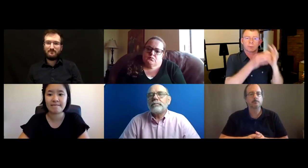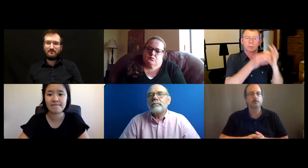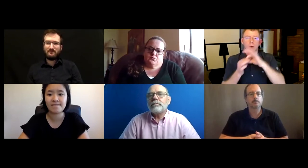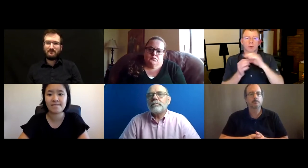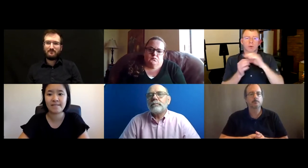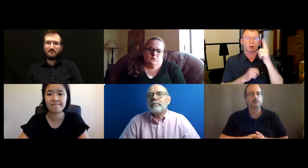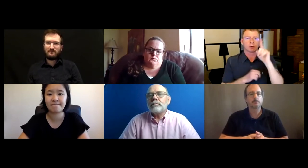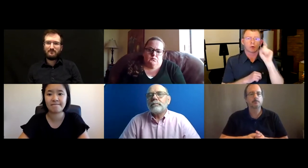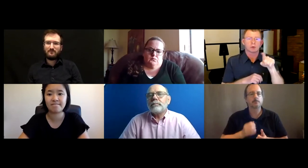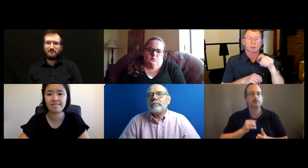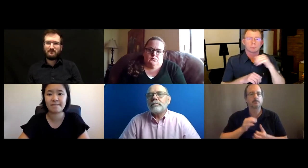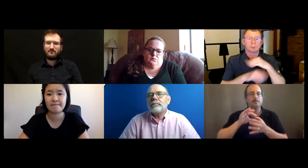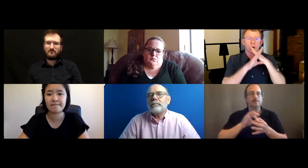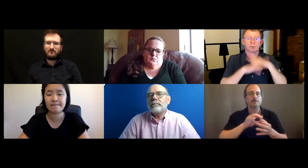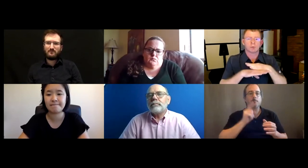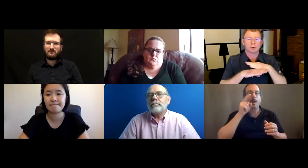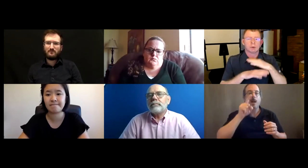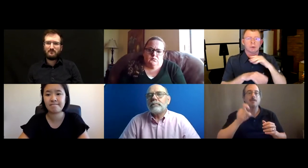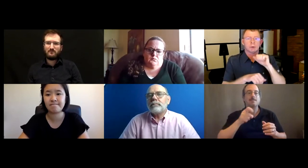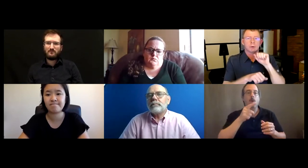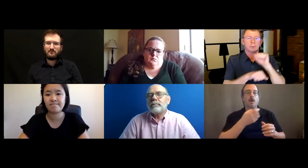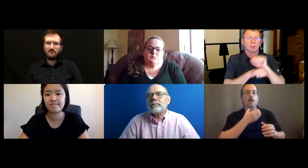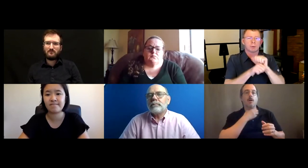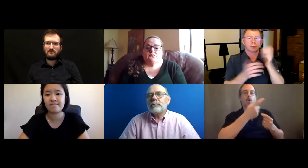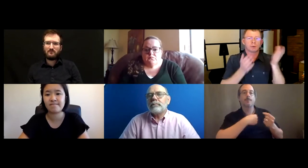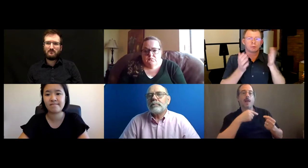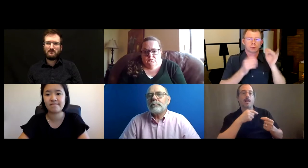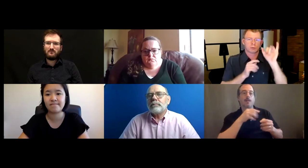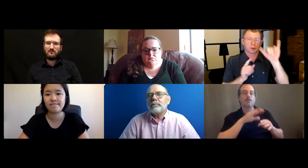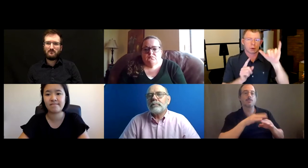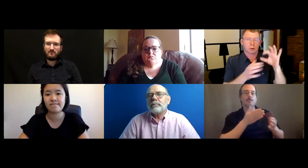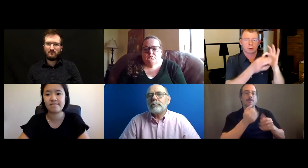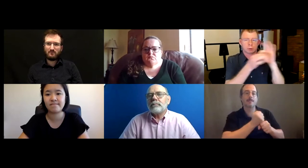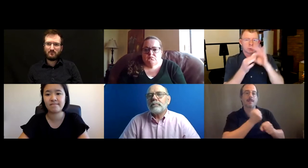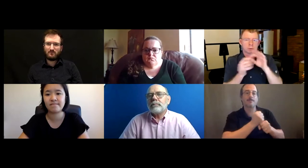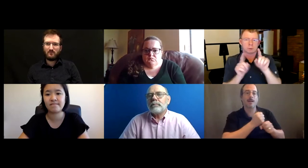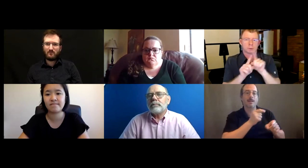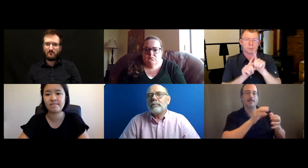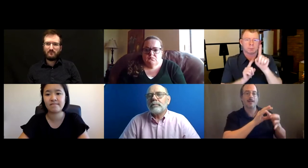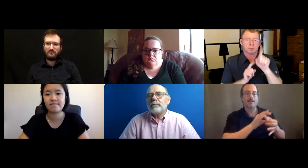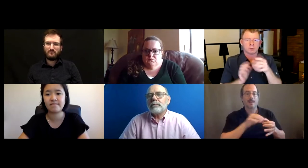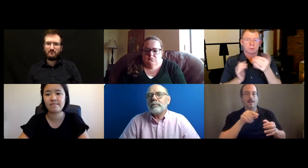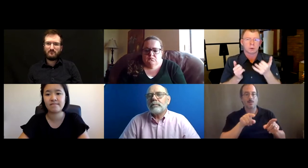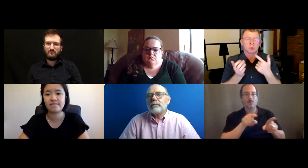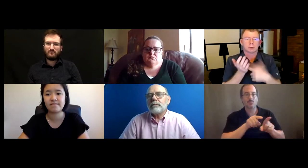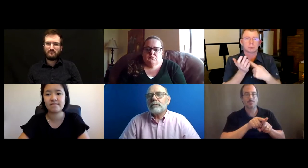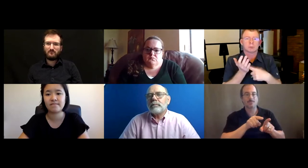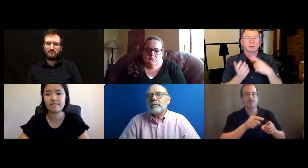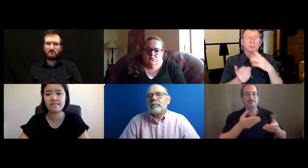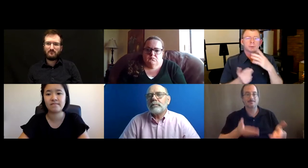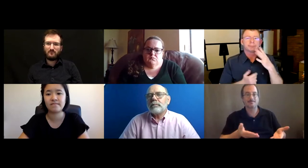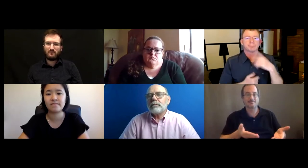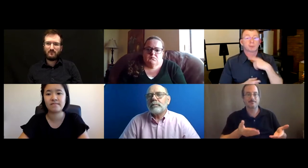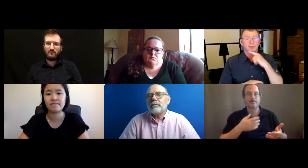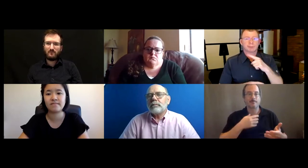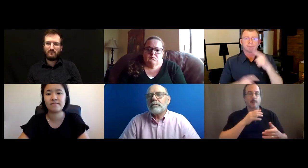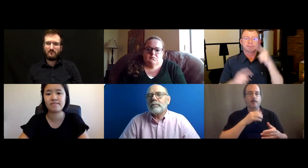Bruce? And just going back to your first question about barrier-free employment services, I feel like there's a connection with